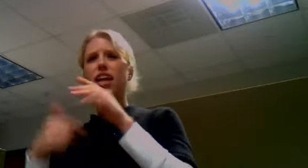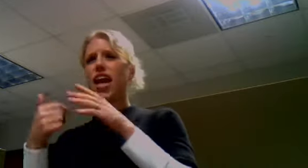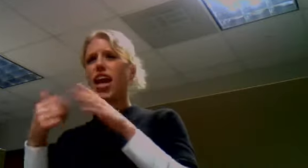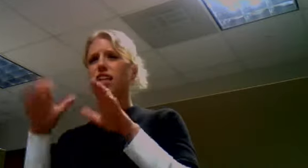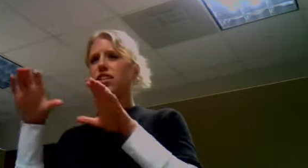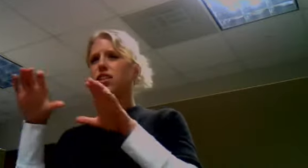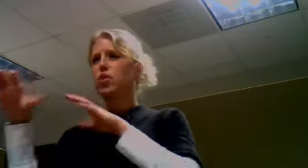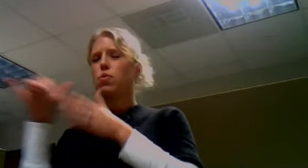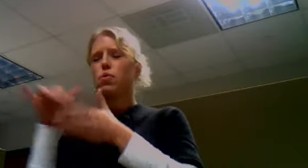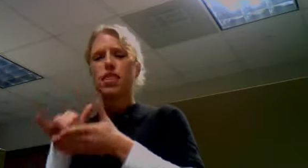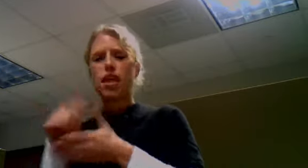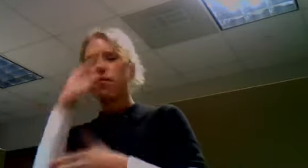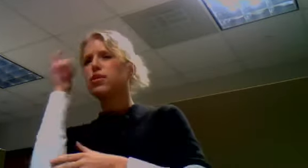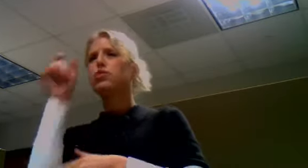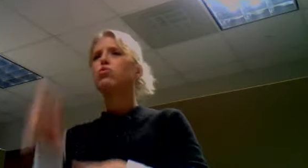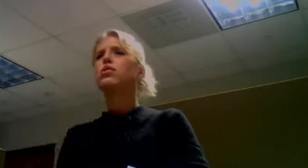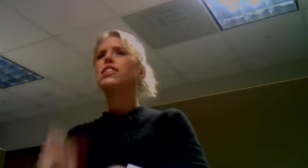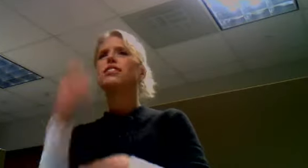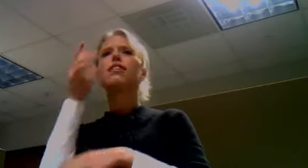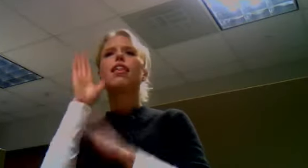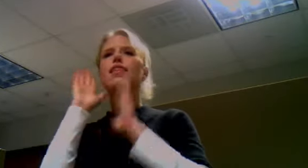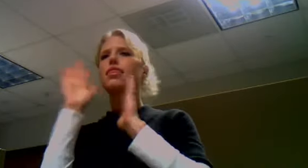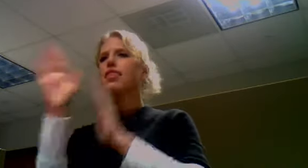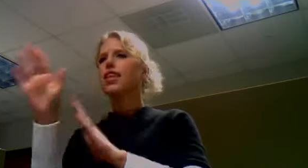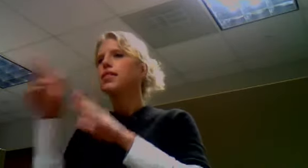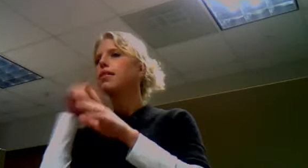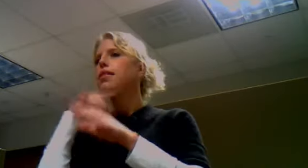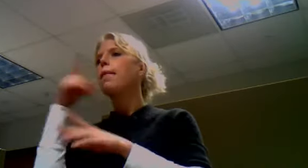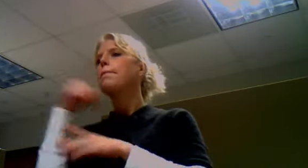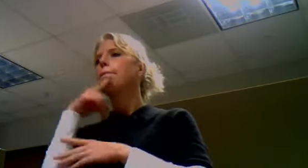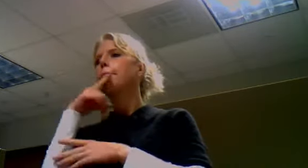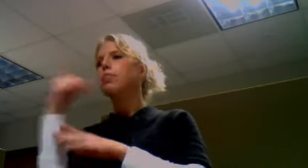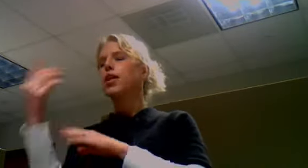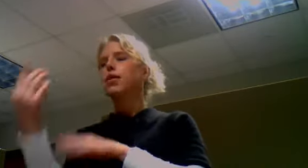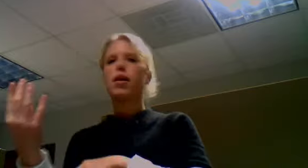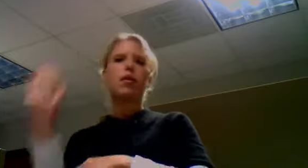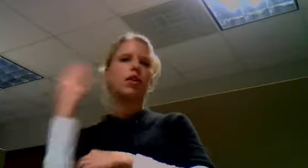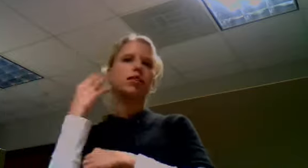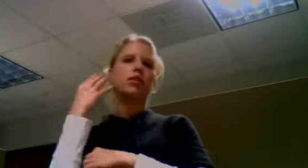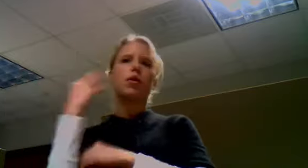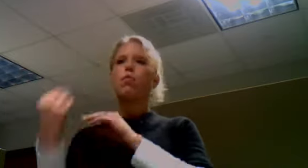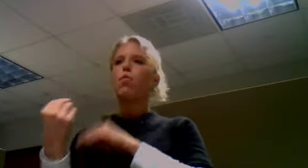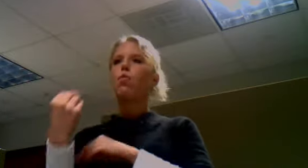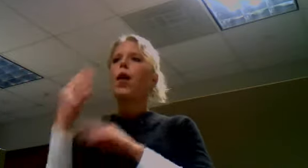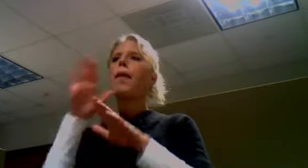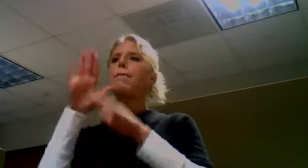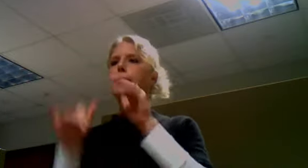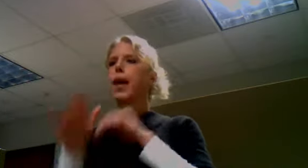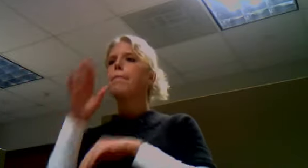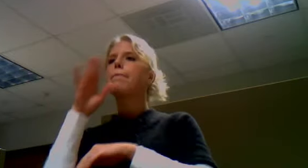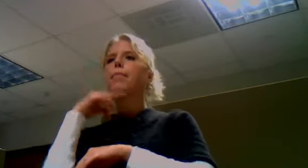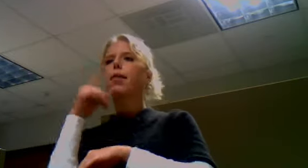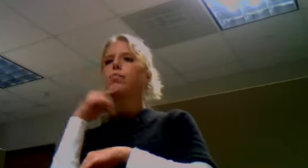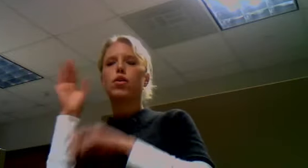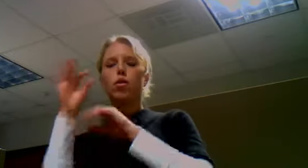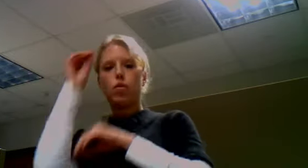because you have to listen to the public. You are being constrained by the public opinions. Even Prime Minister Mohammed Singh